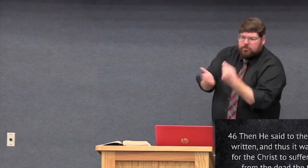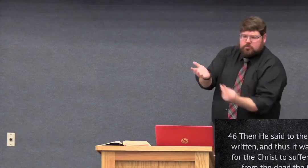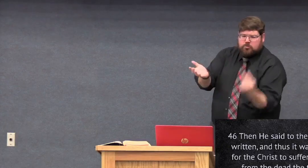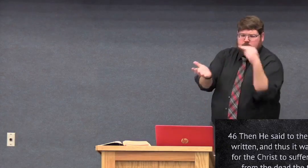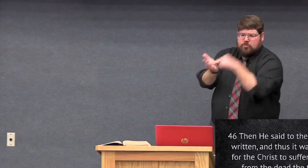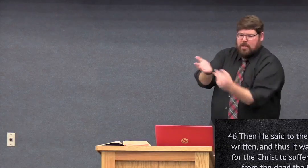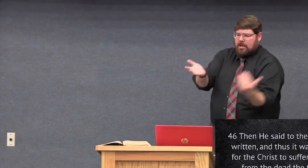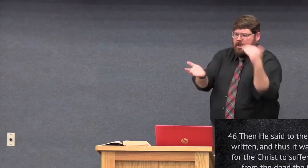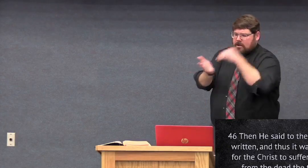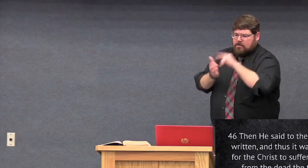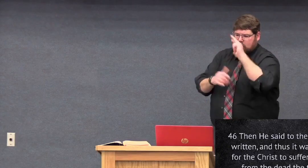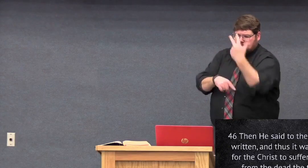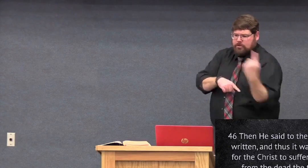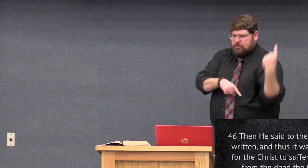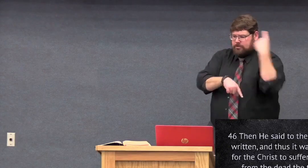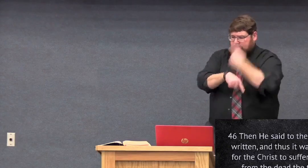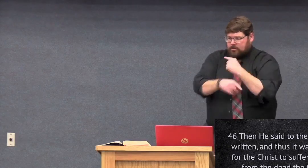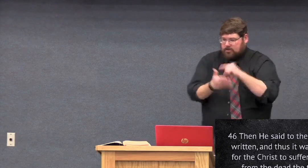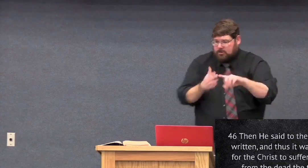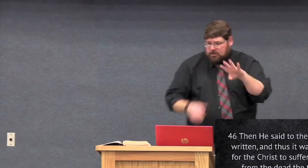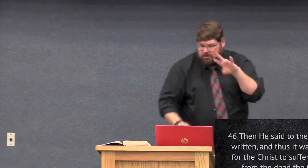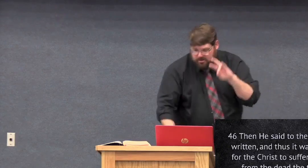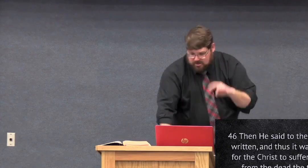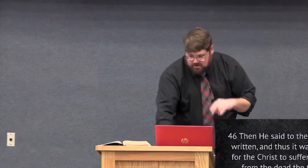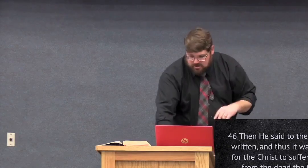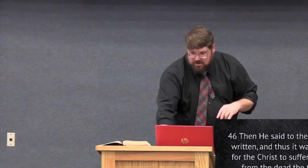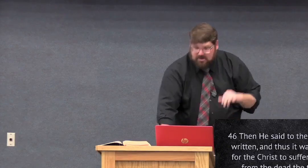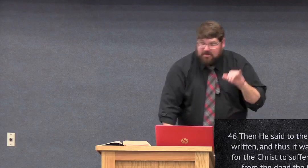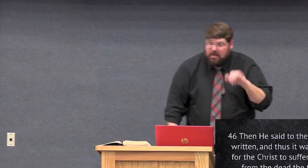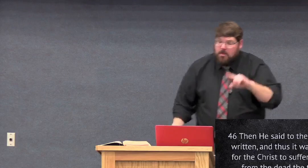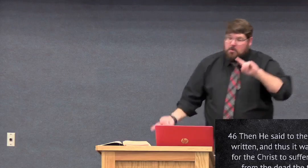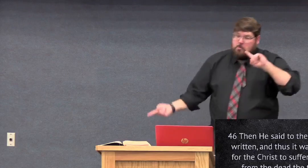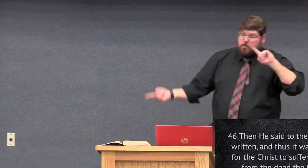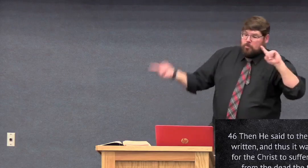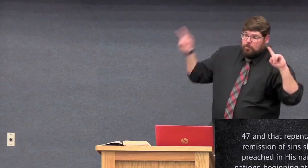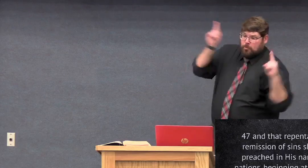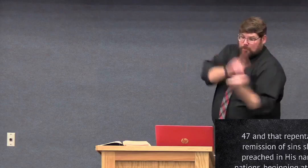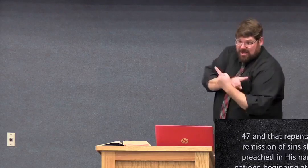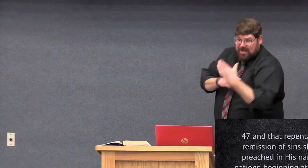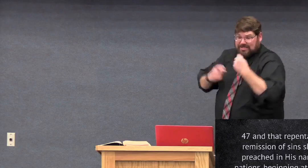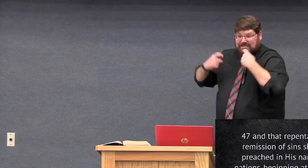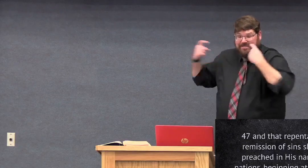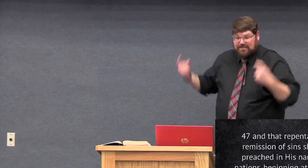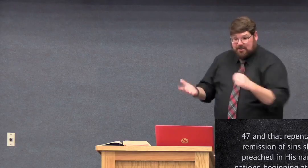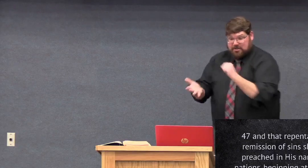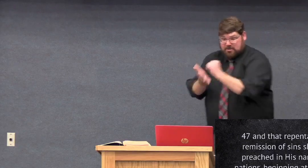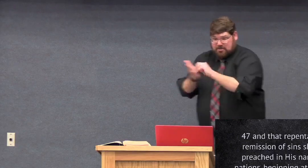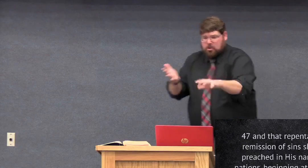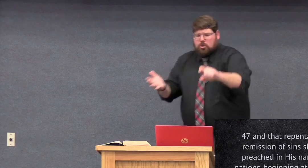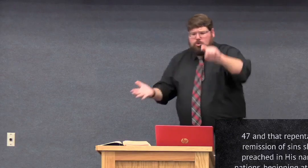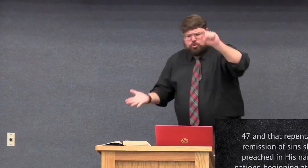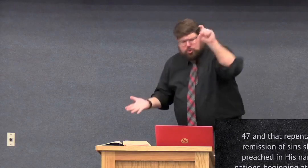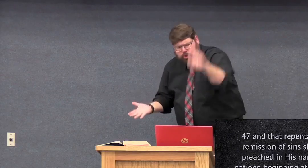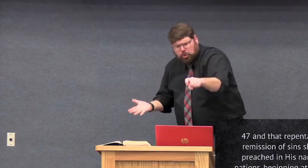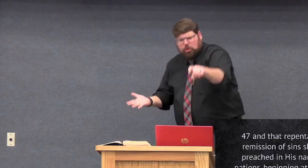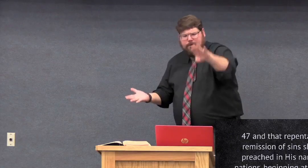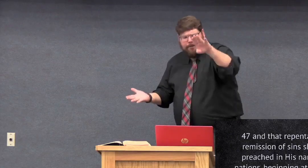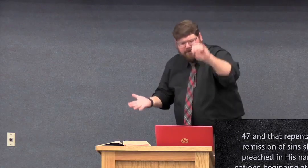and thus it was necessary for the Christ to suffer and to rise from the dead the third day, and that repentance and remission